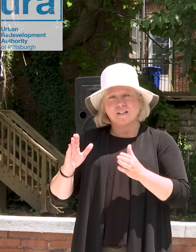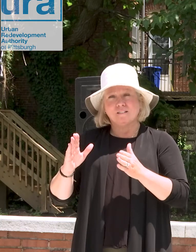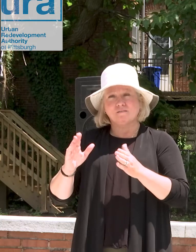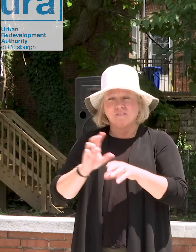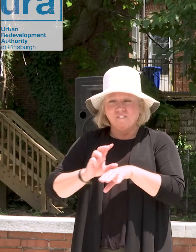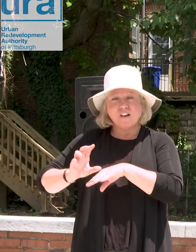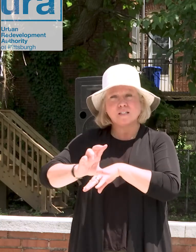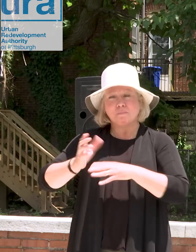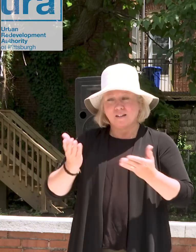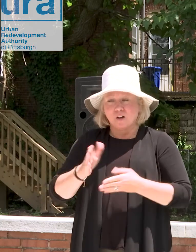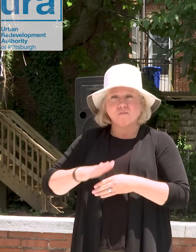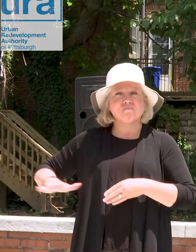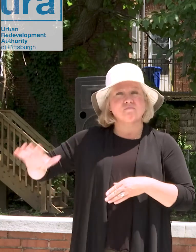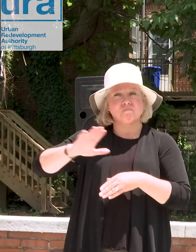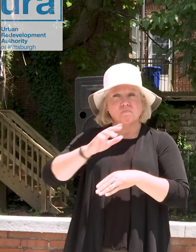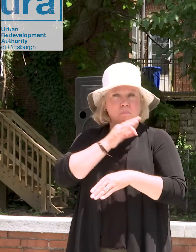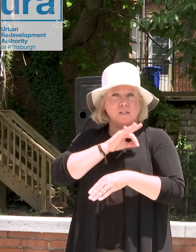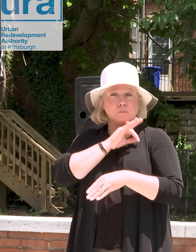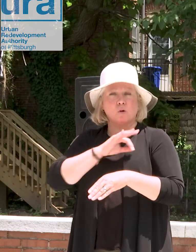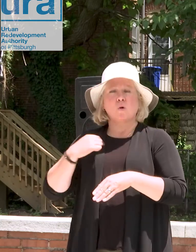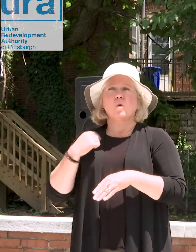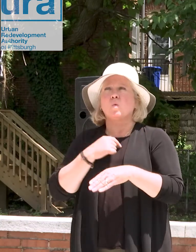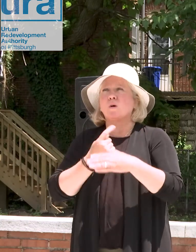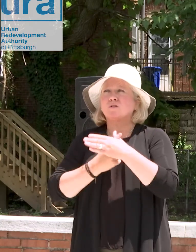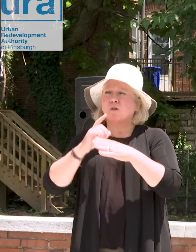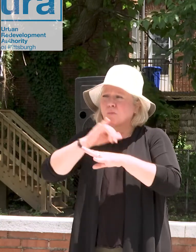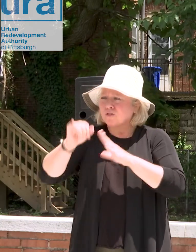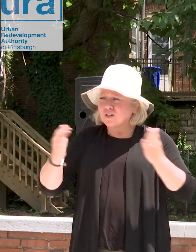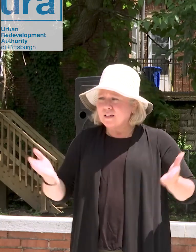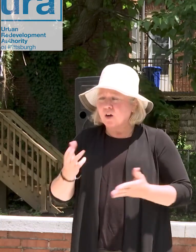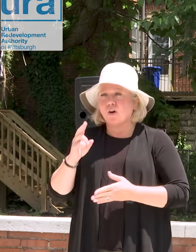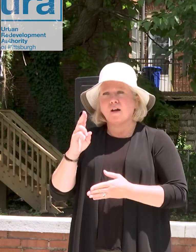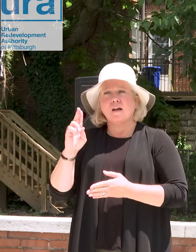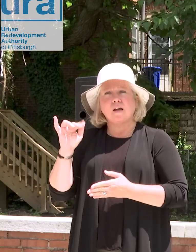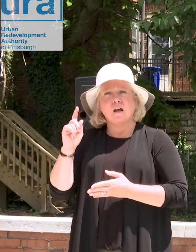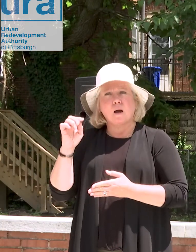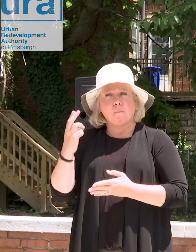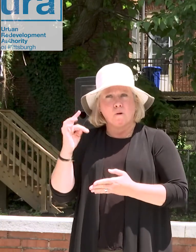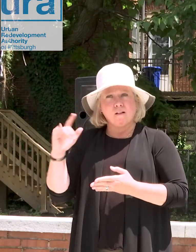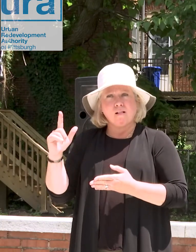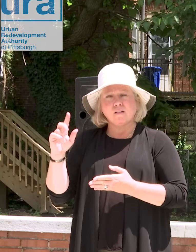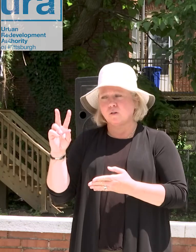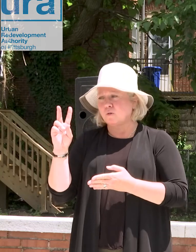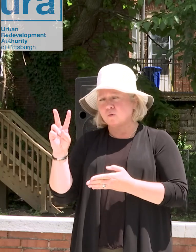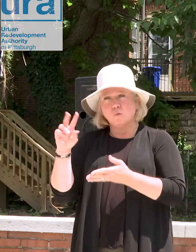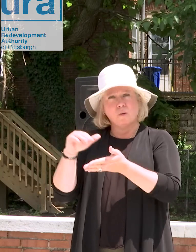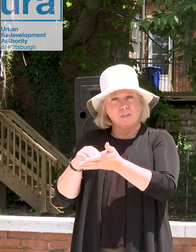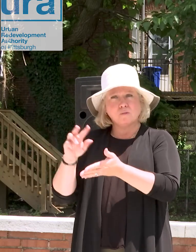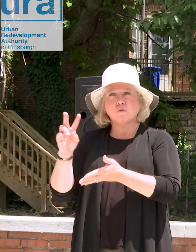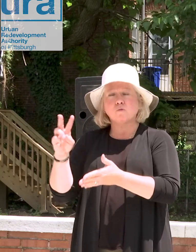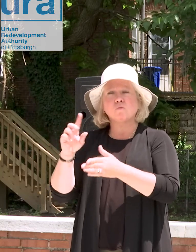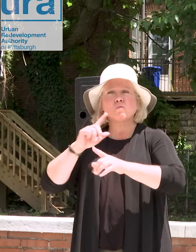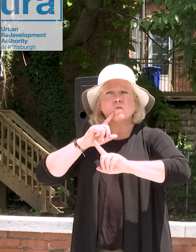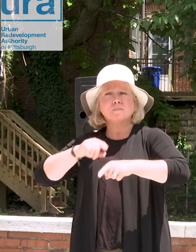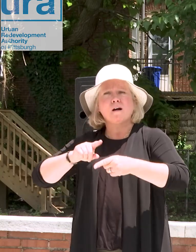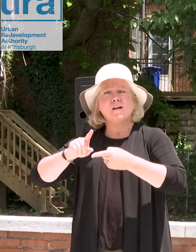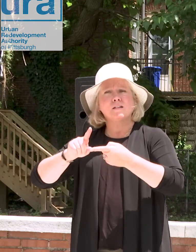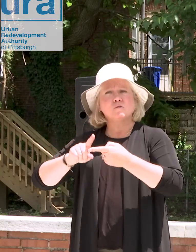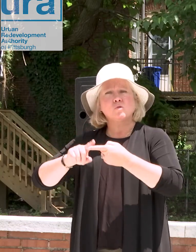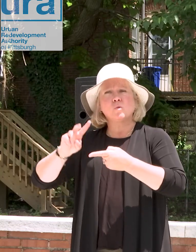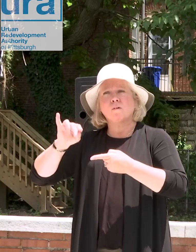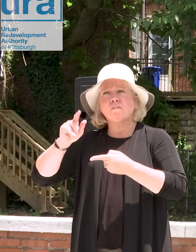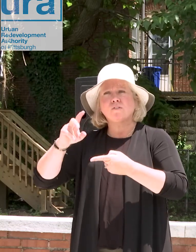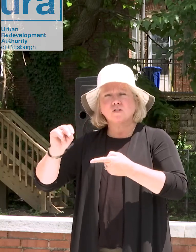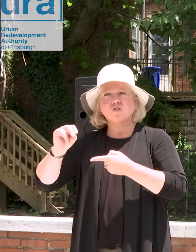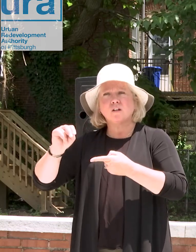The PHDC began housing investment projects here in the Upper Hill in 2002 in response to the vision cast by